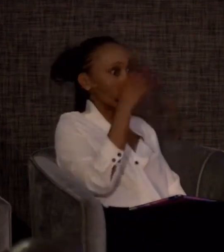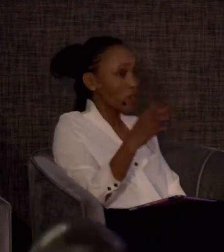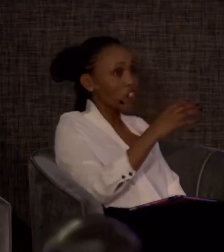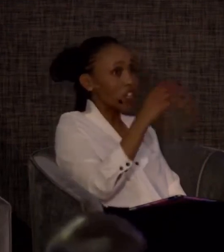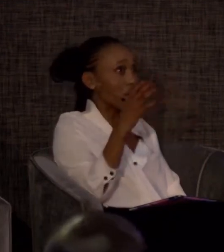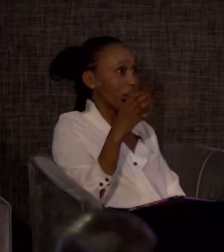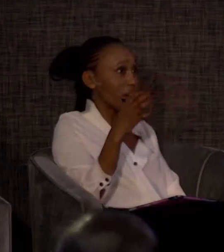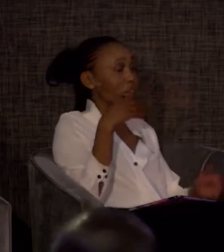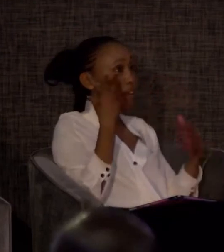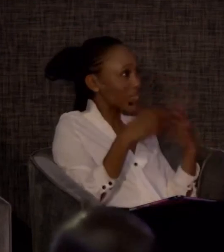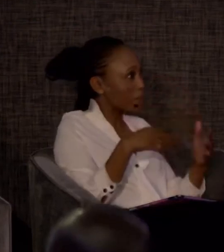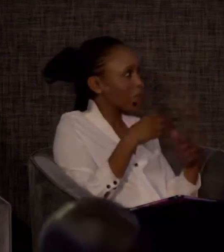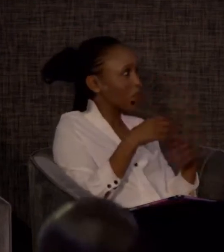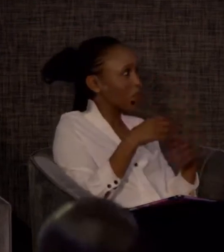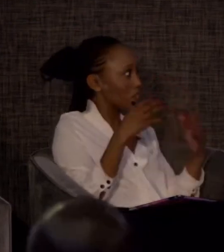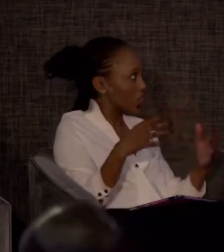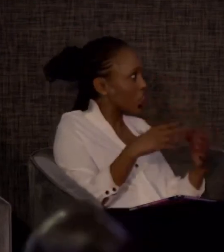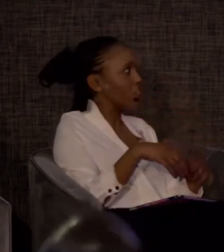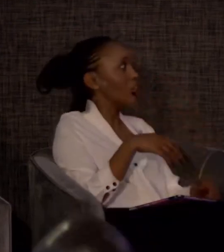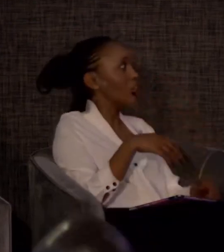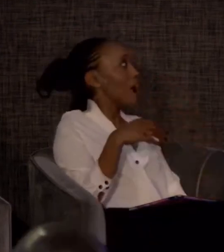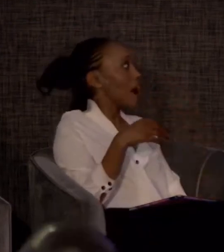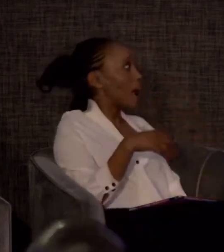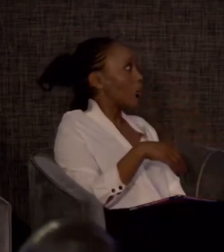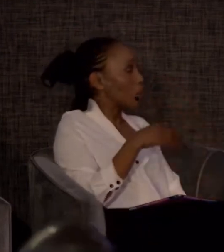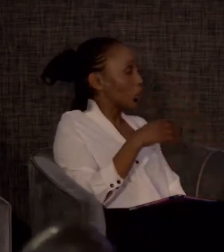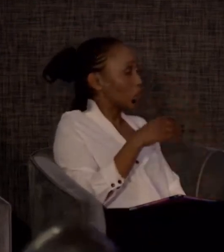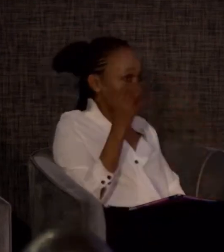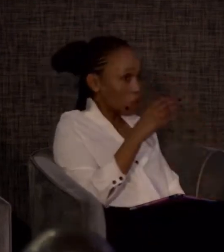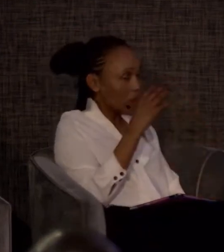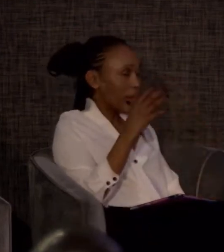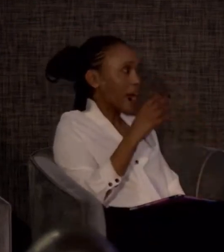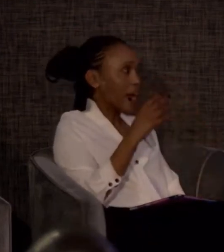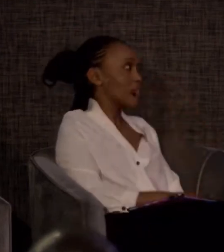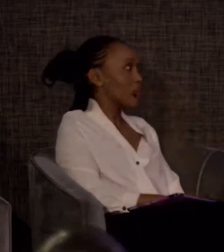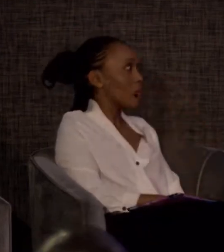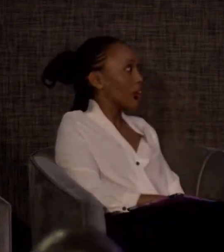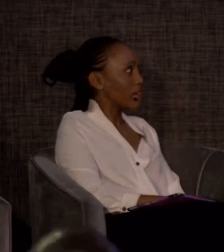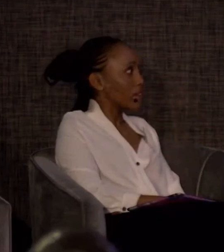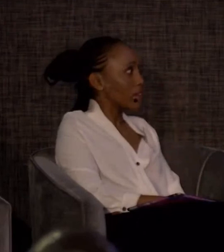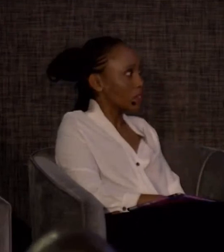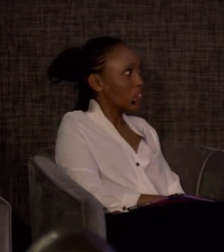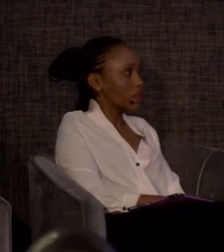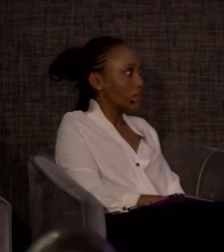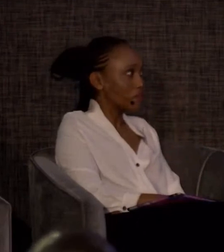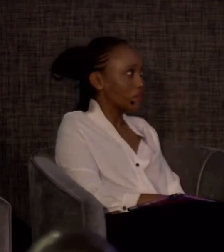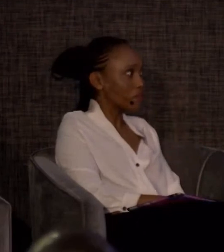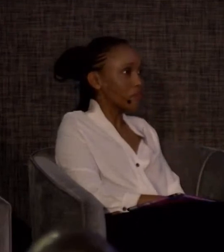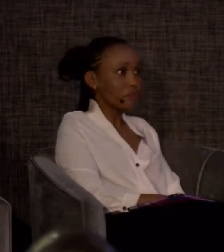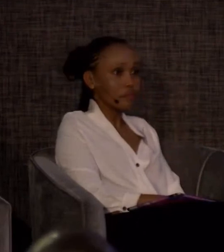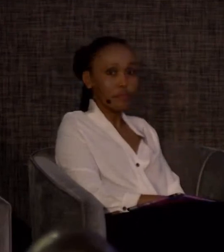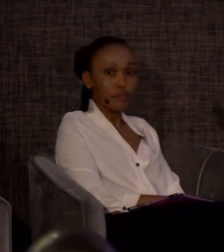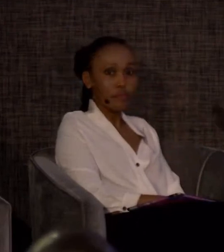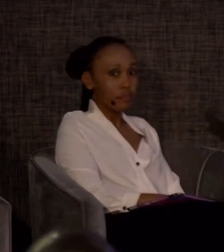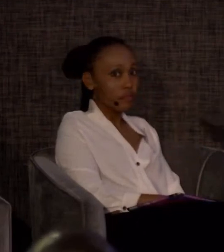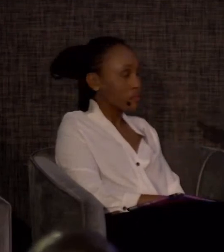if you just look generally around the rising importance of ESG, which also encompasses the whole governance question.